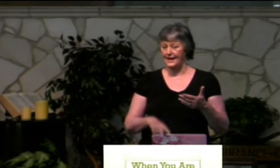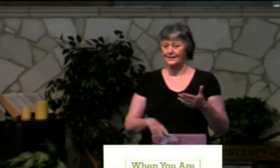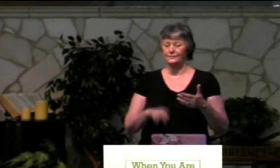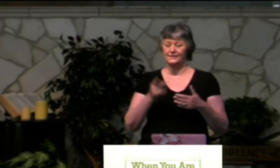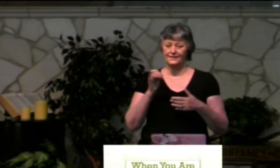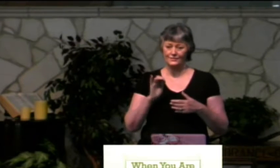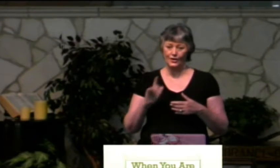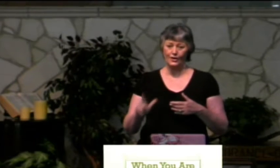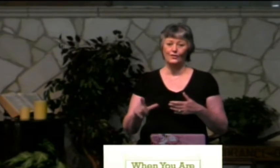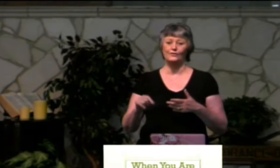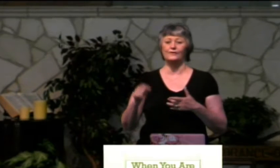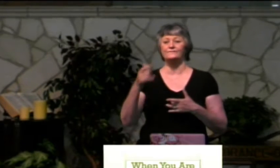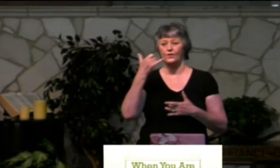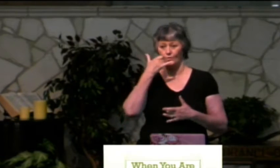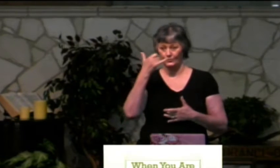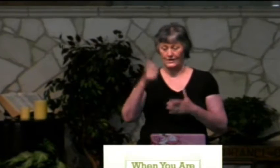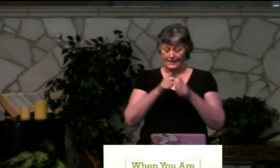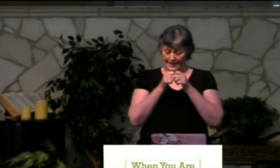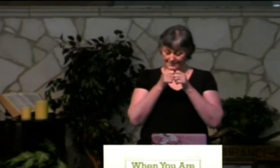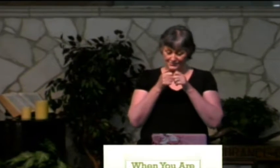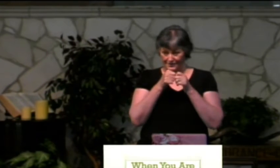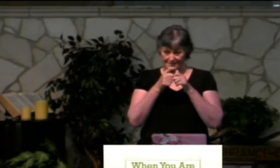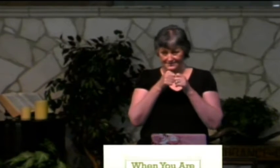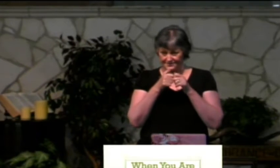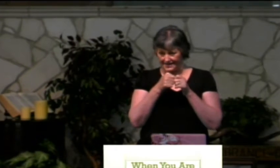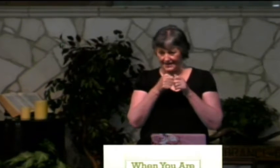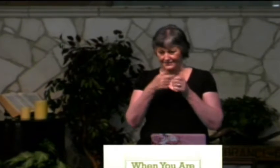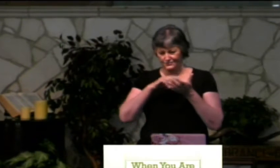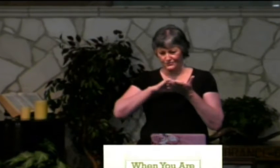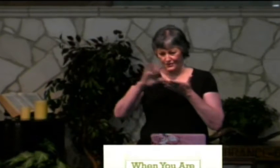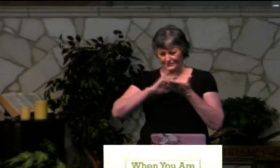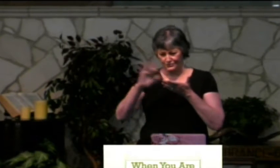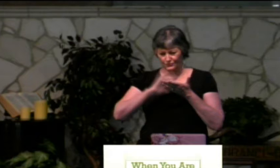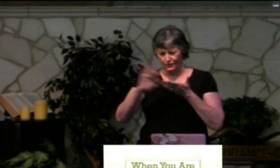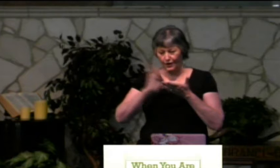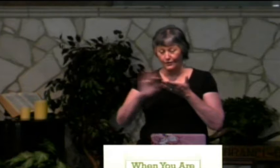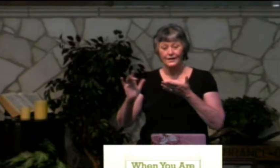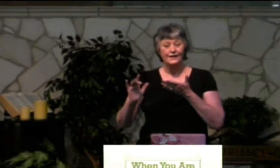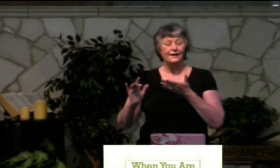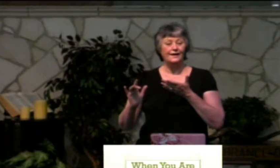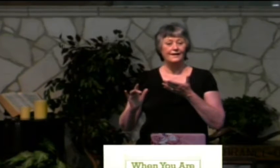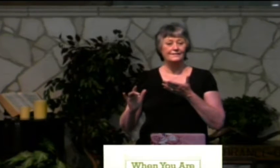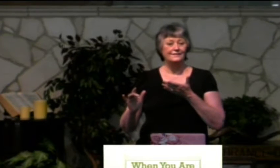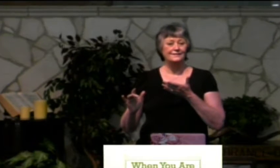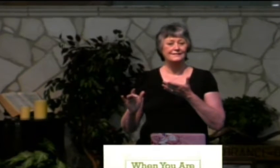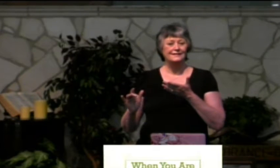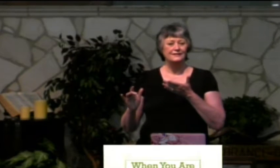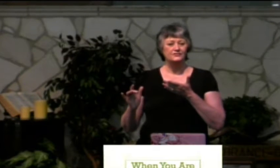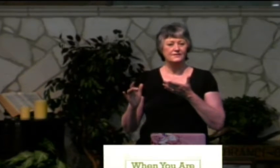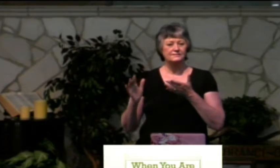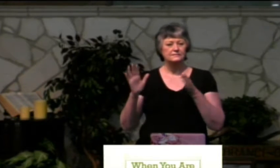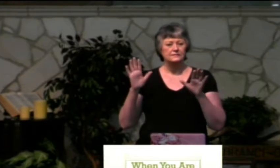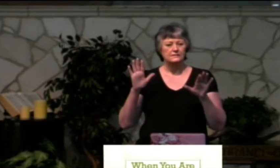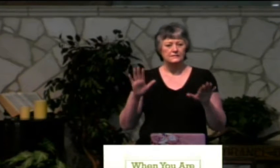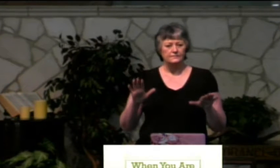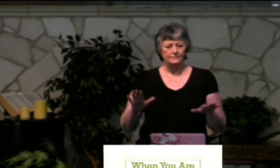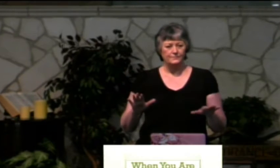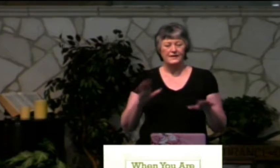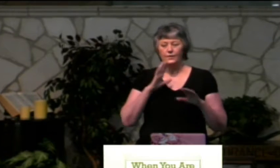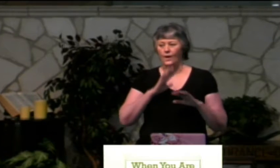or a Kindle or a phone and starting to text or starting to scroll, just be